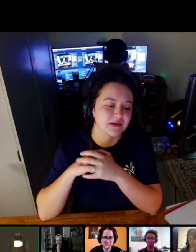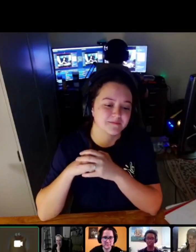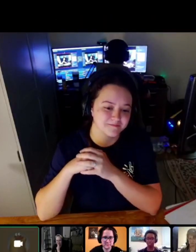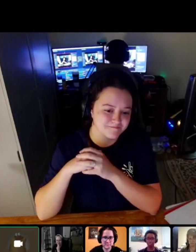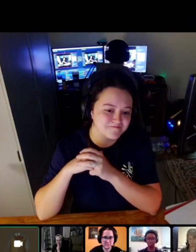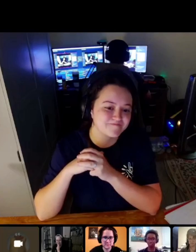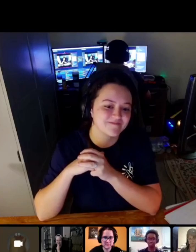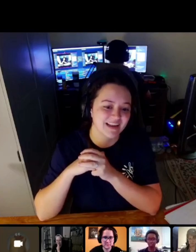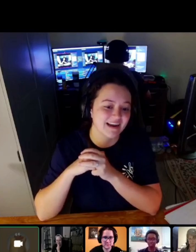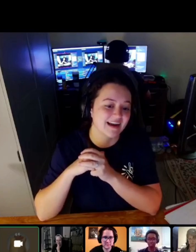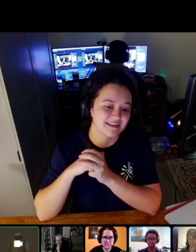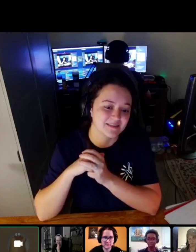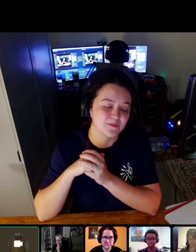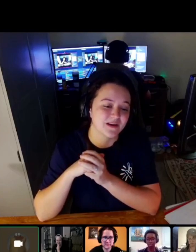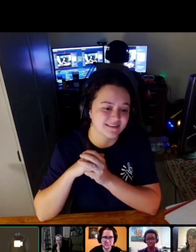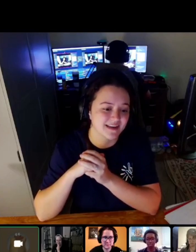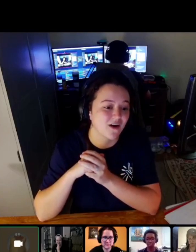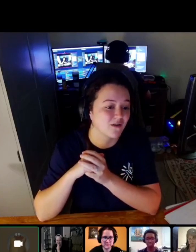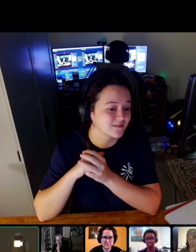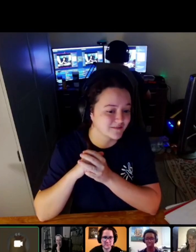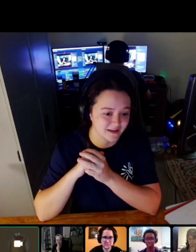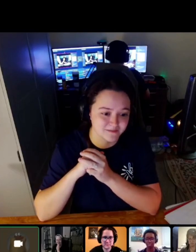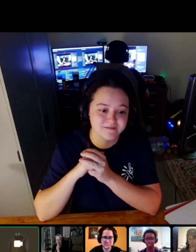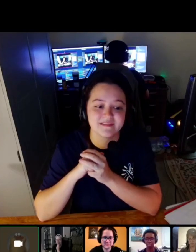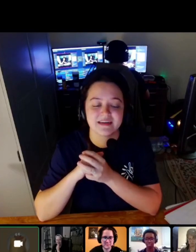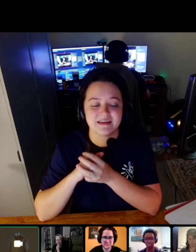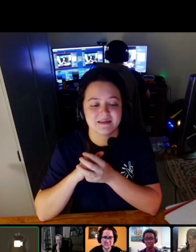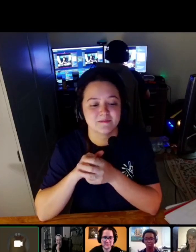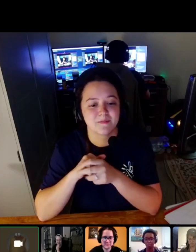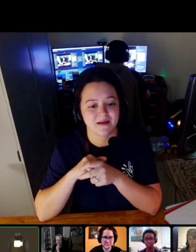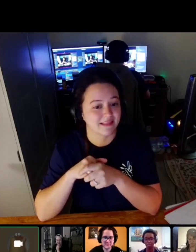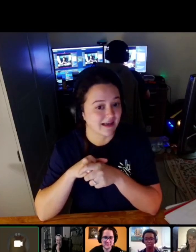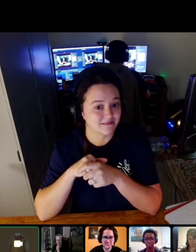mewing. And I had to break it to all of them, but that